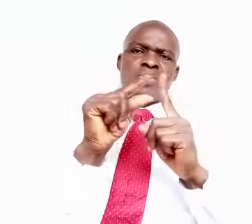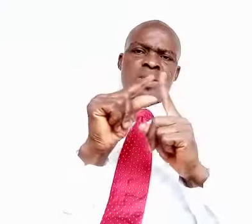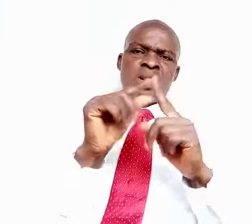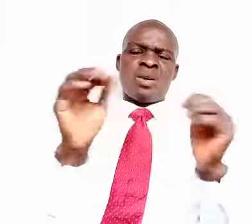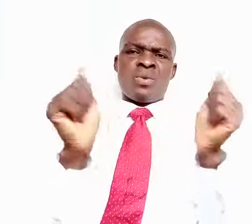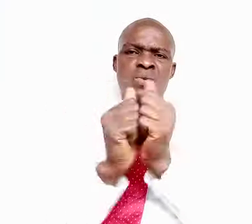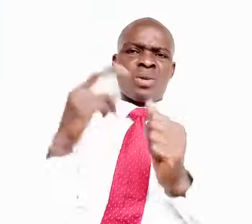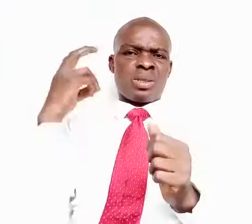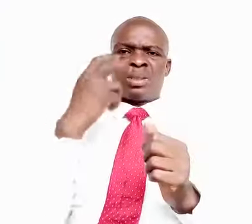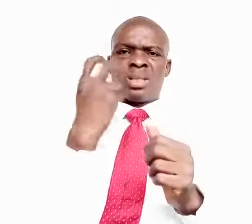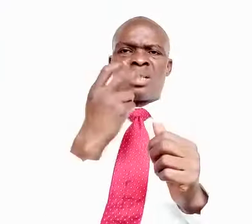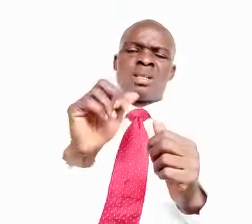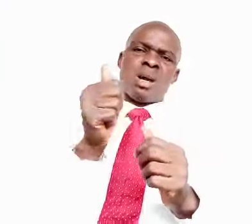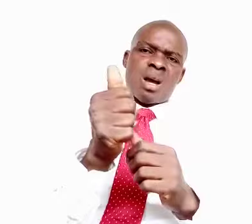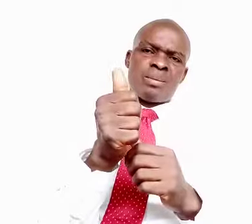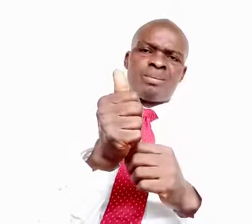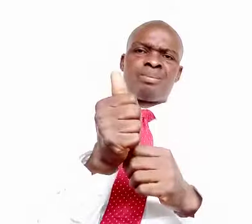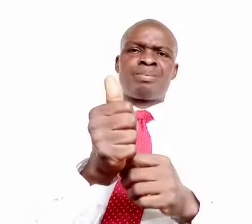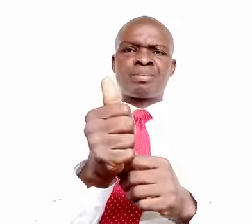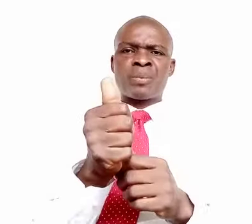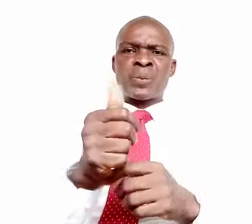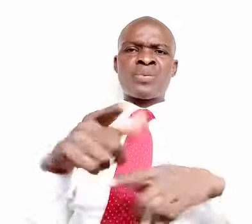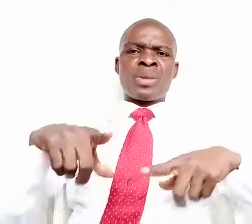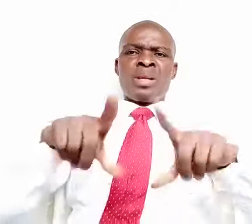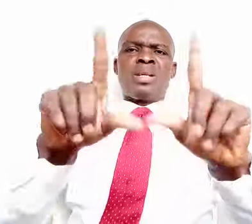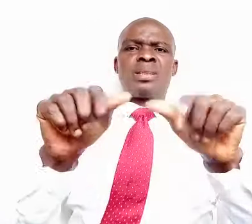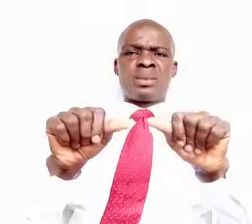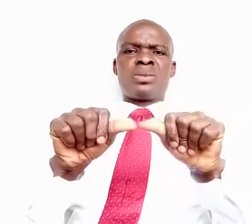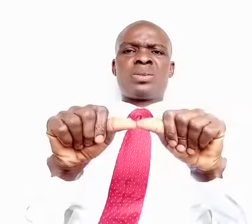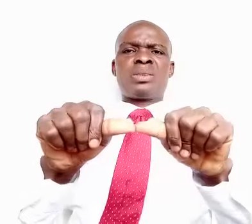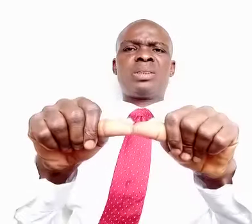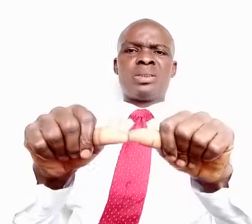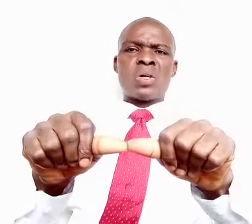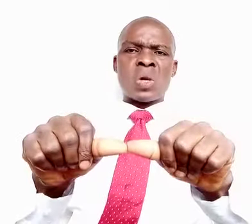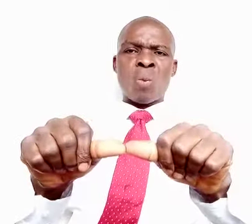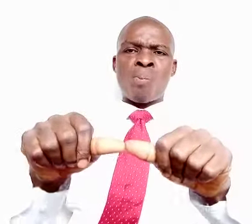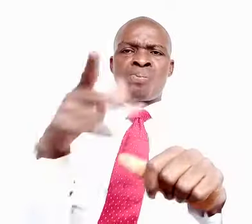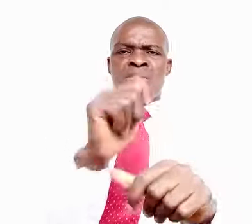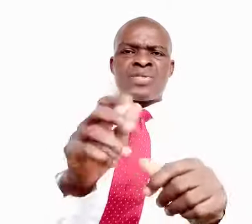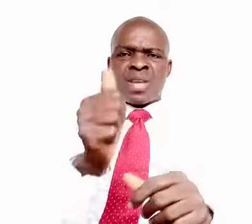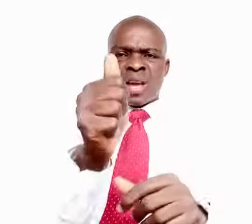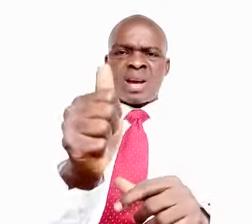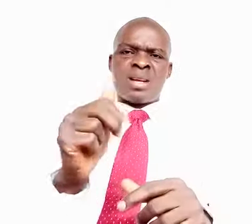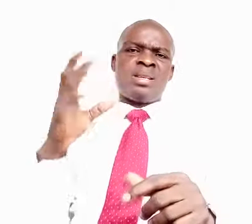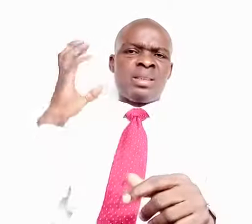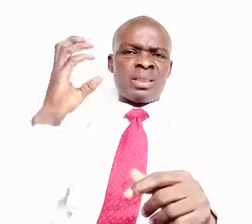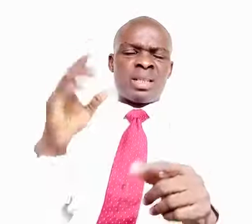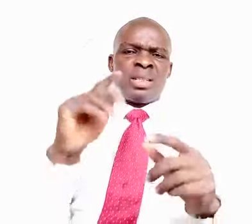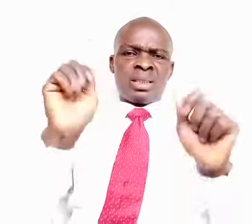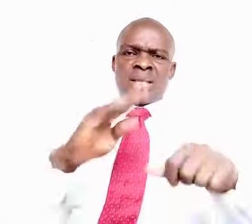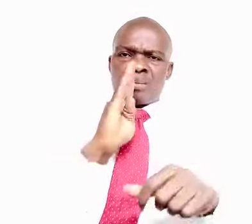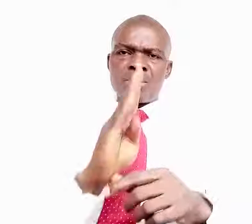sound ah. Let us continue. The ah sound can be pronounced and